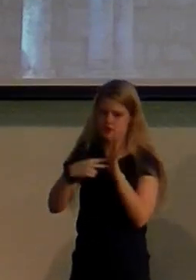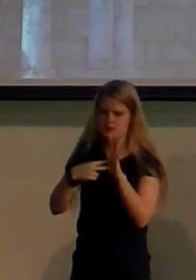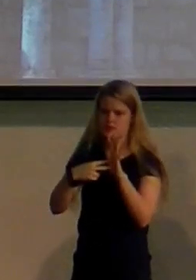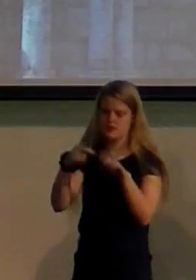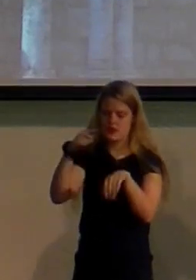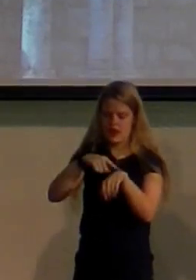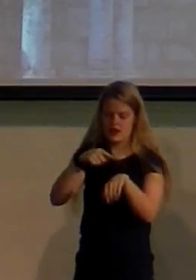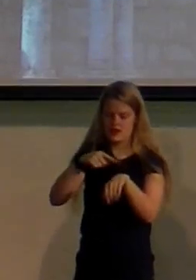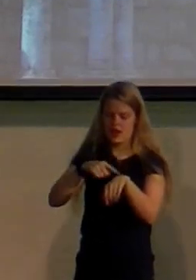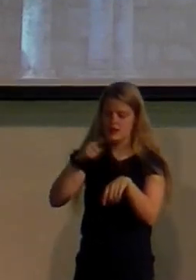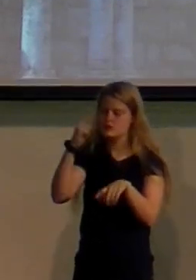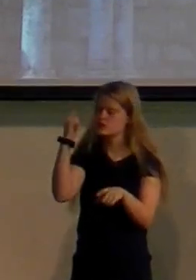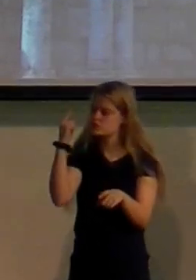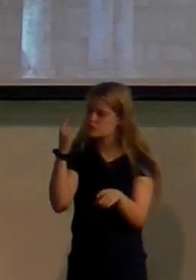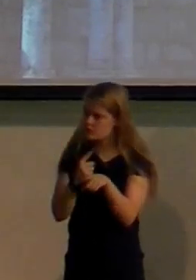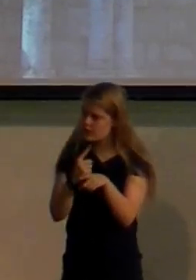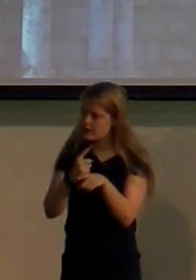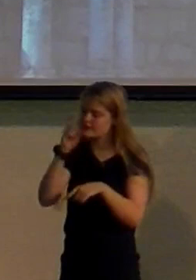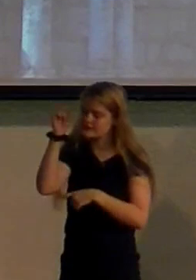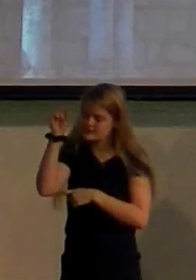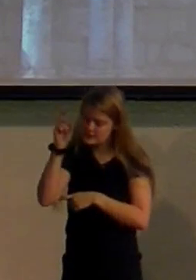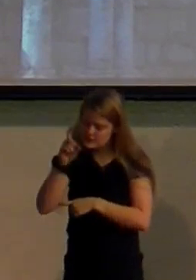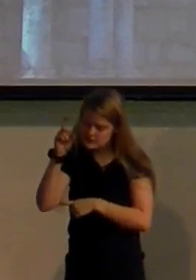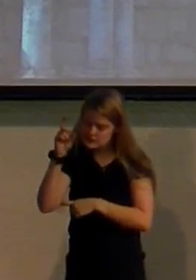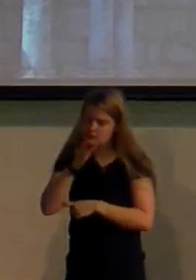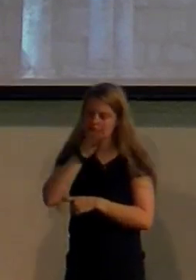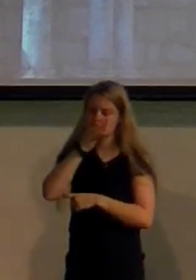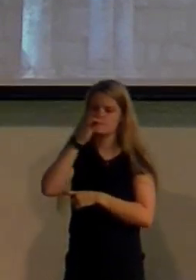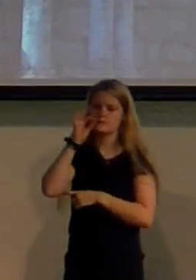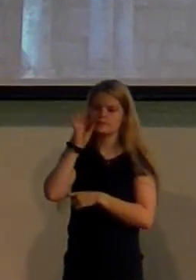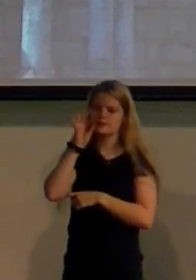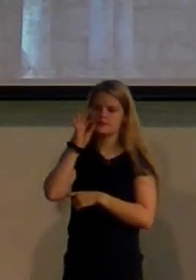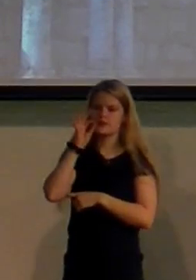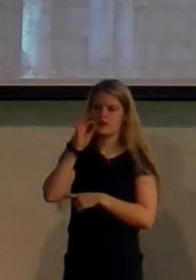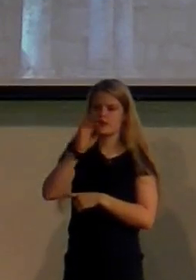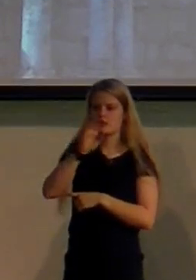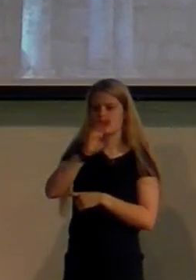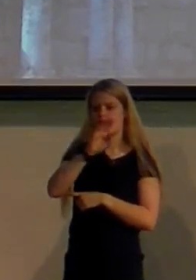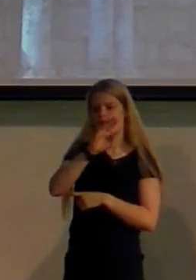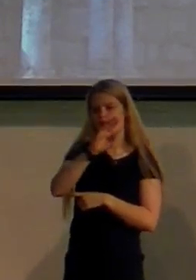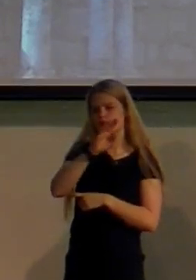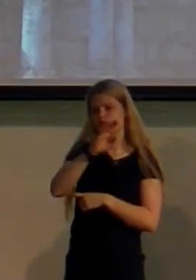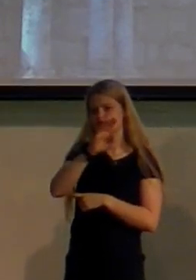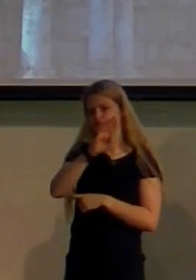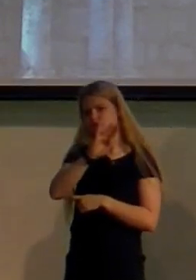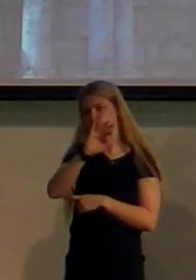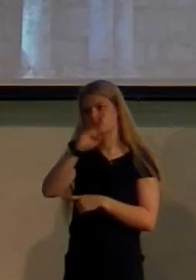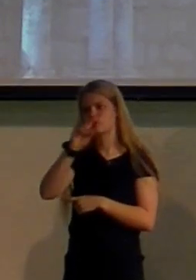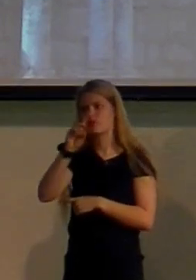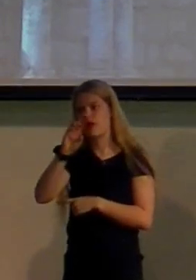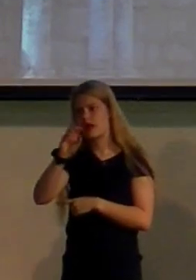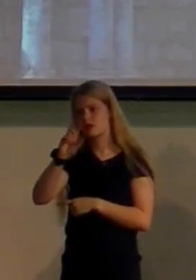right, when they need to fast, when the bridegroom is taken away, then they'll fast.